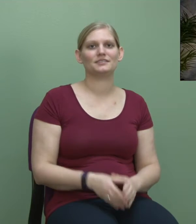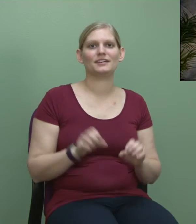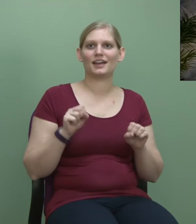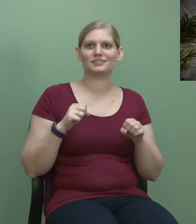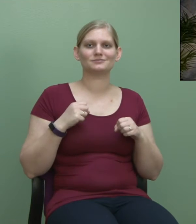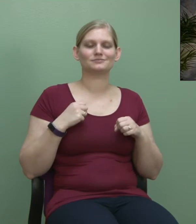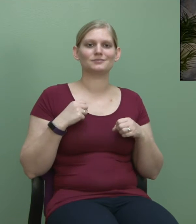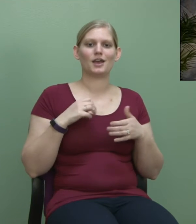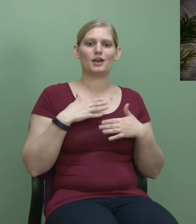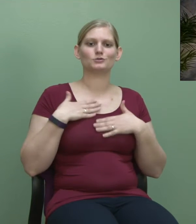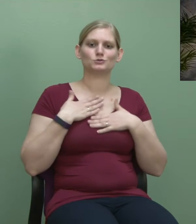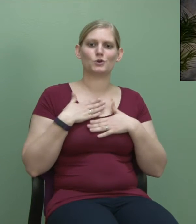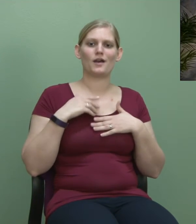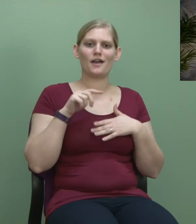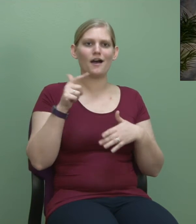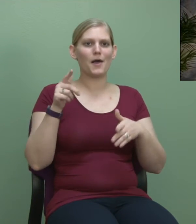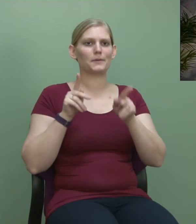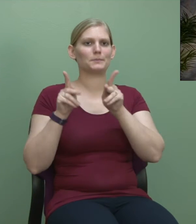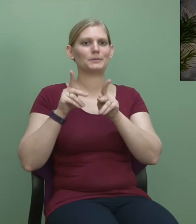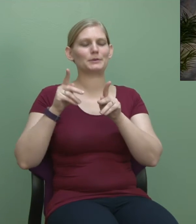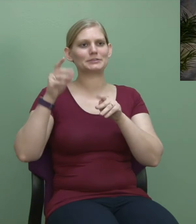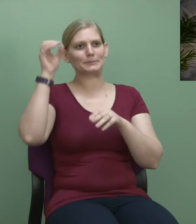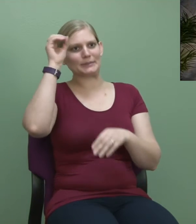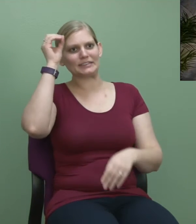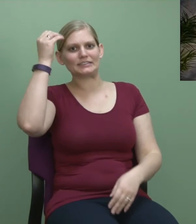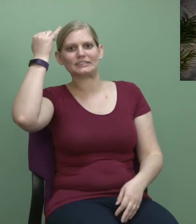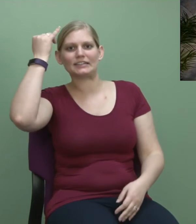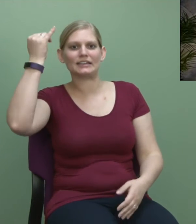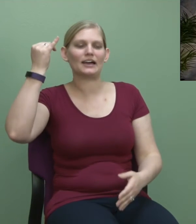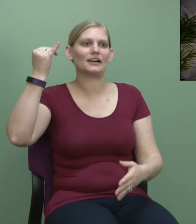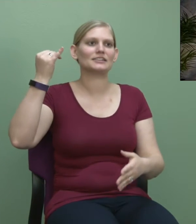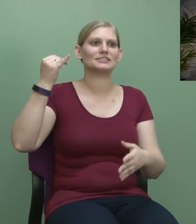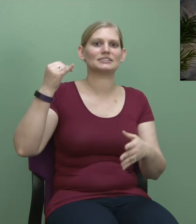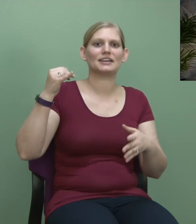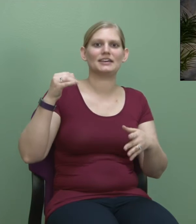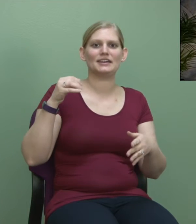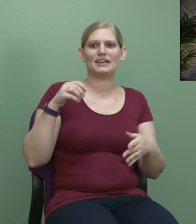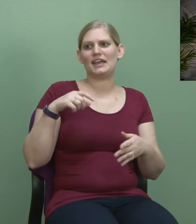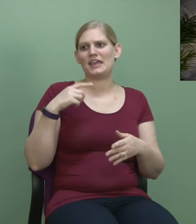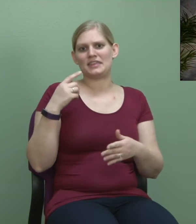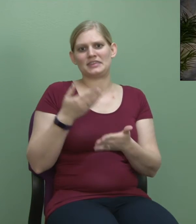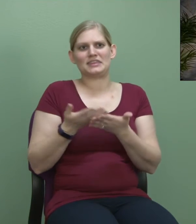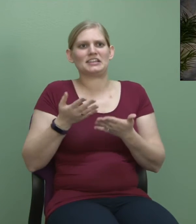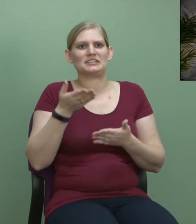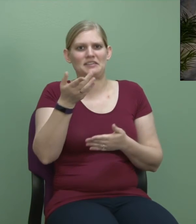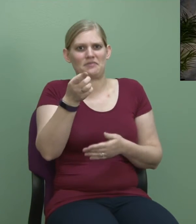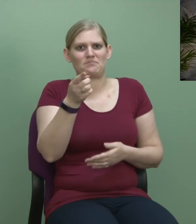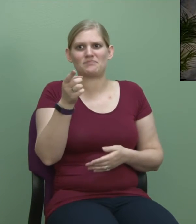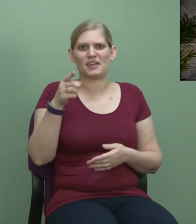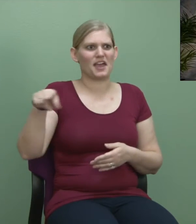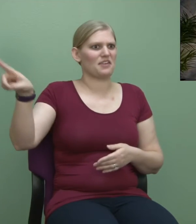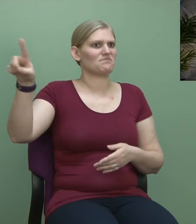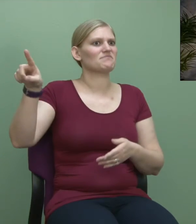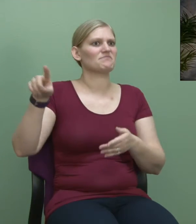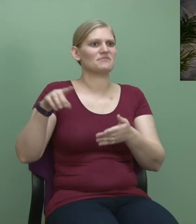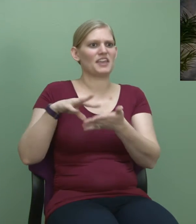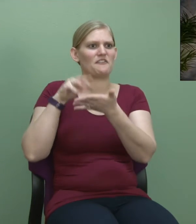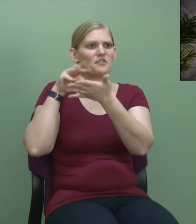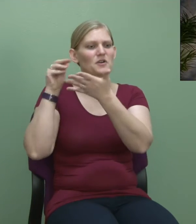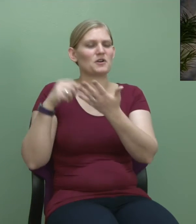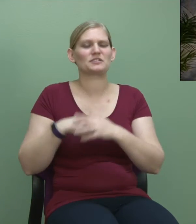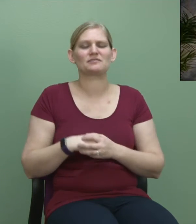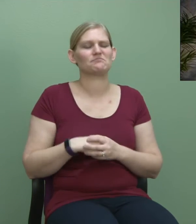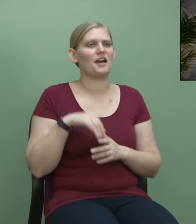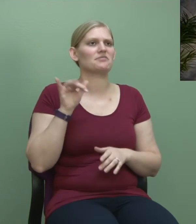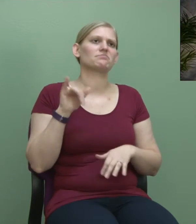and the things that they have learned about and can share with you through their writings is very exciting